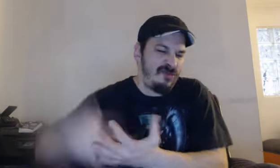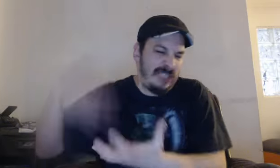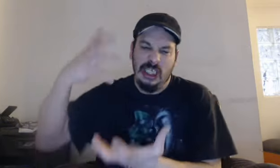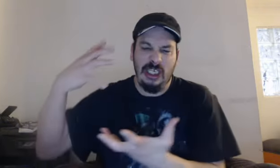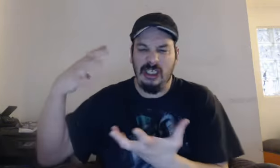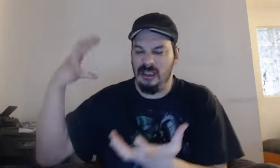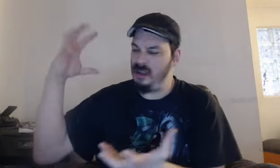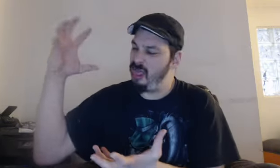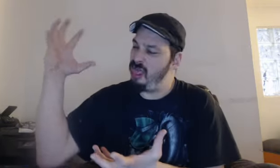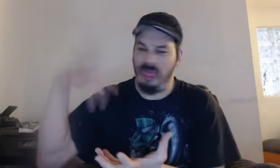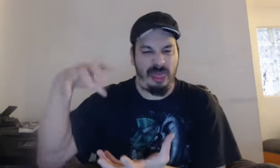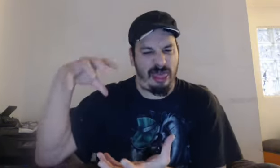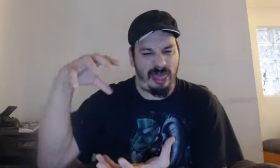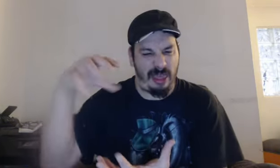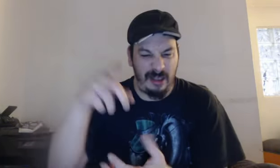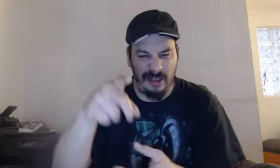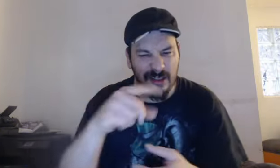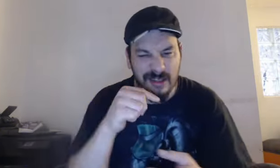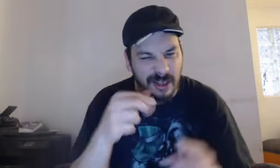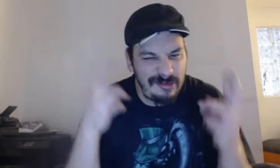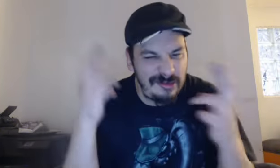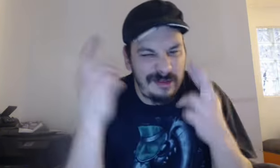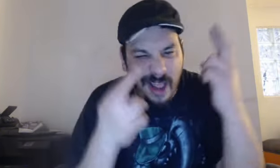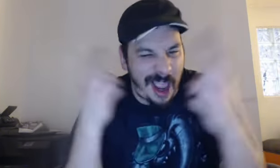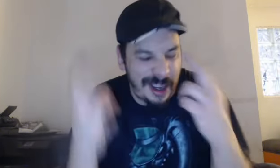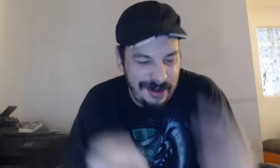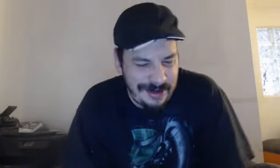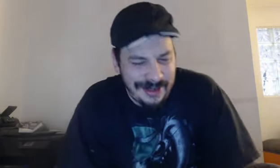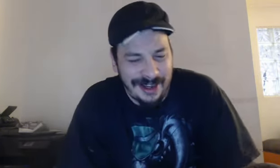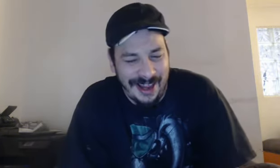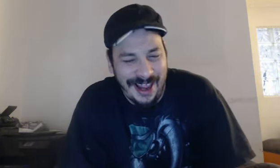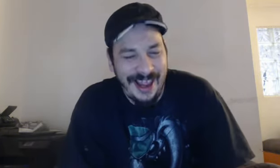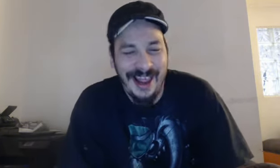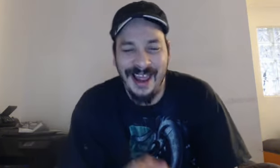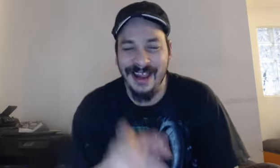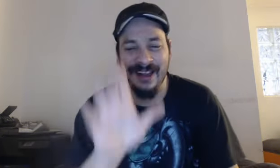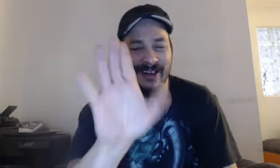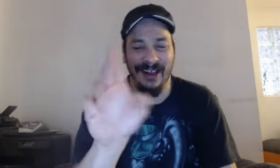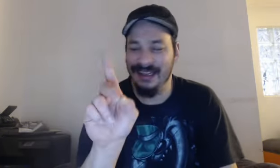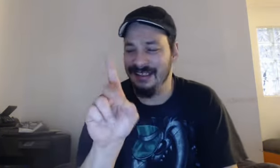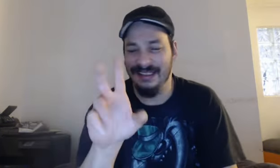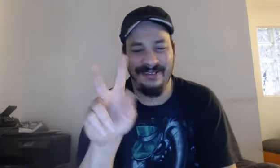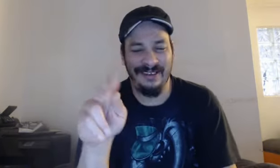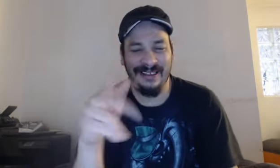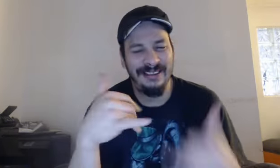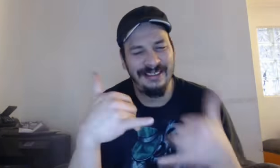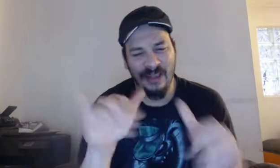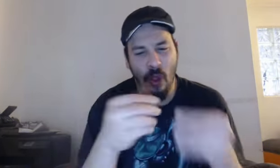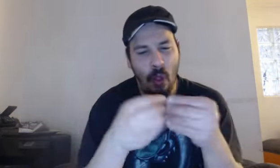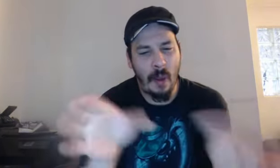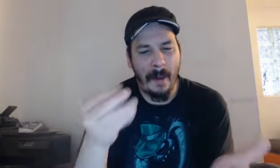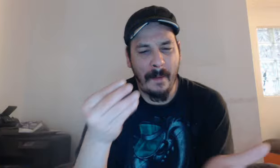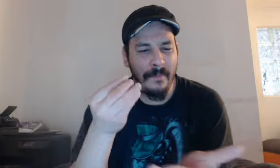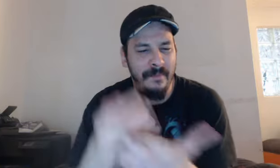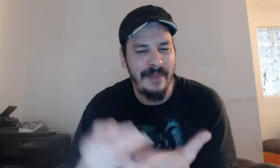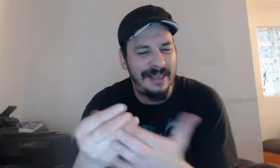It begins with anticipation. It's built on the foundation of the city of Barcelona, one of the world's